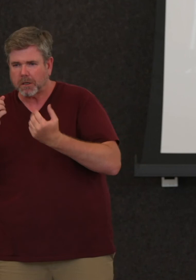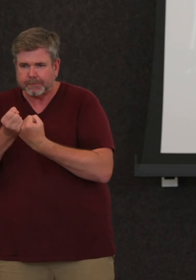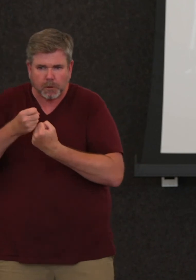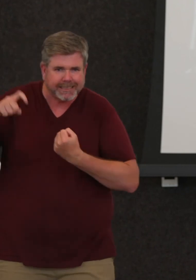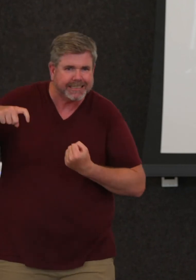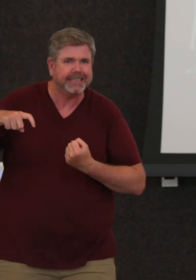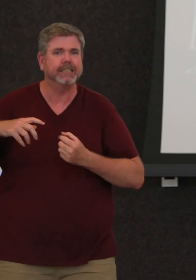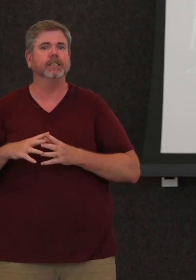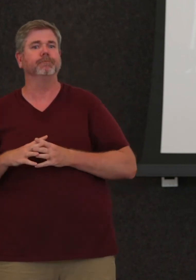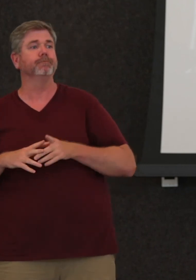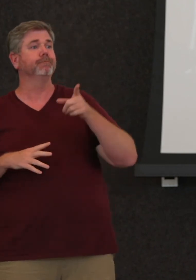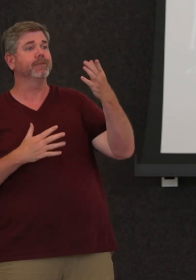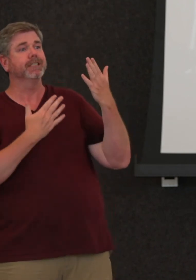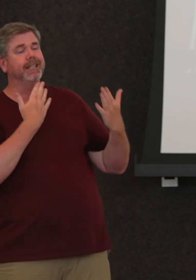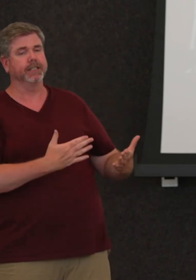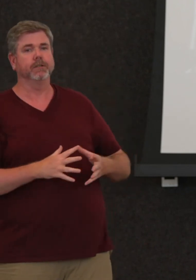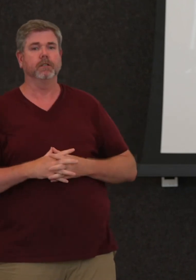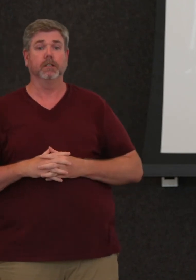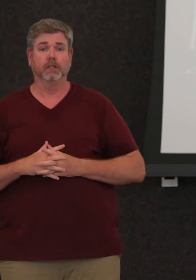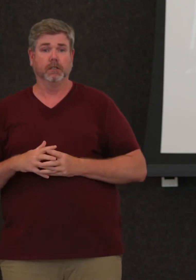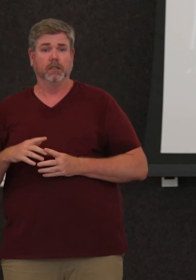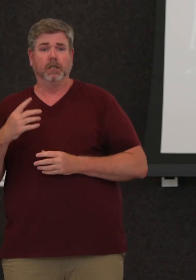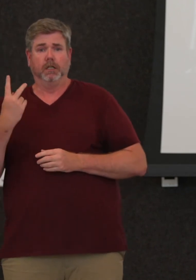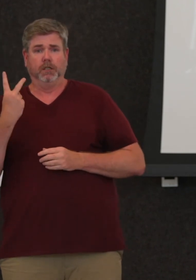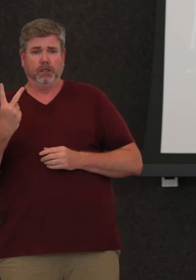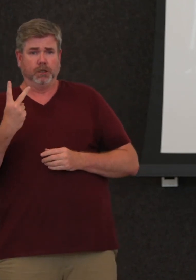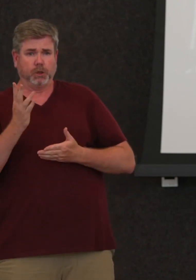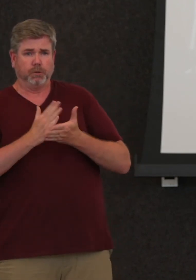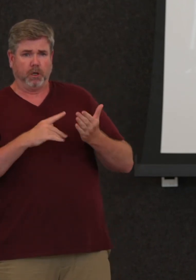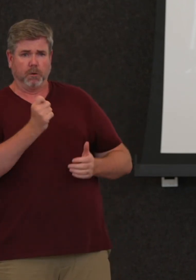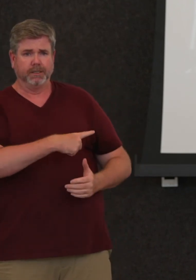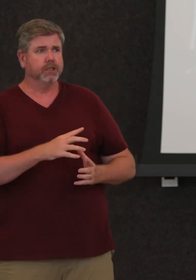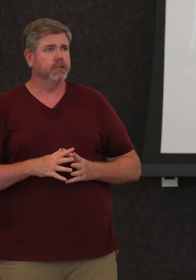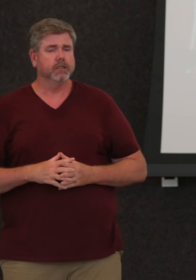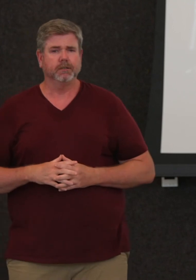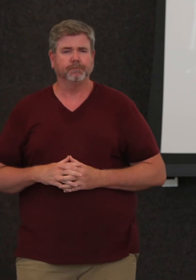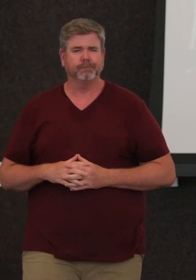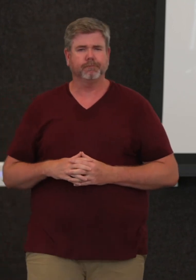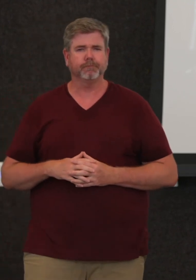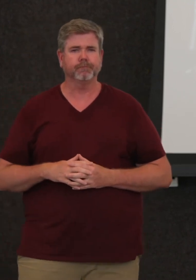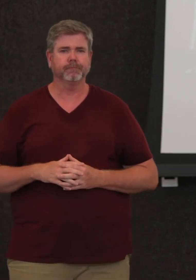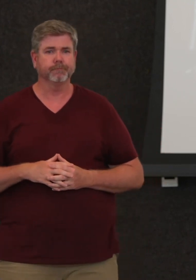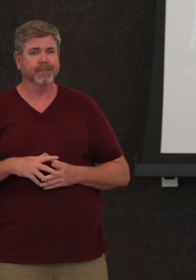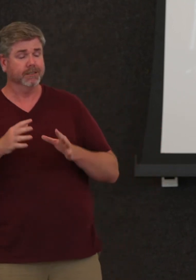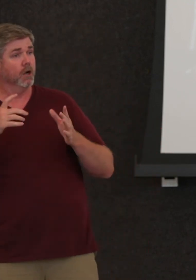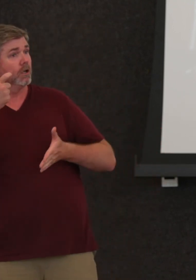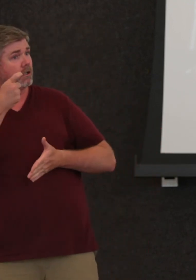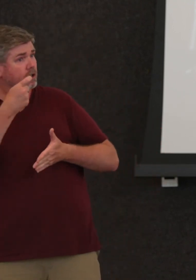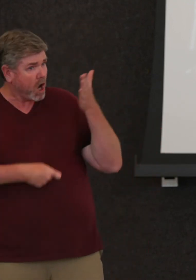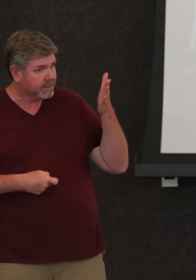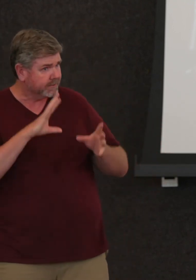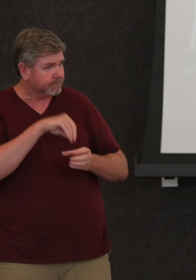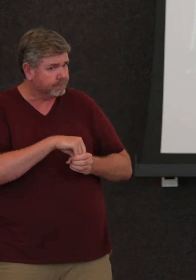that clarification. And then I have a two-part question. One, are these free of charge to the people that come to those